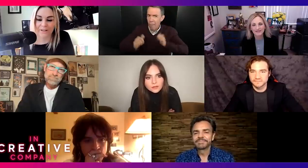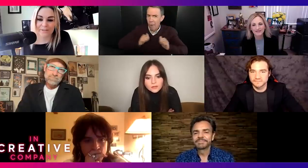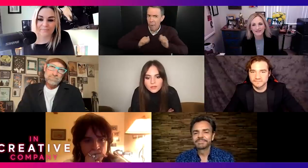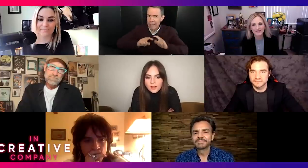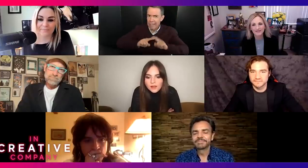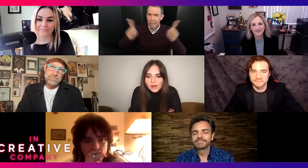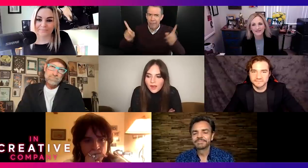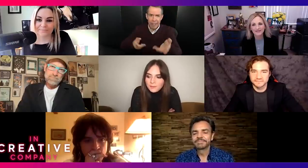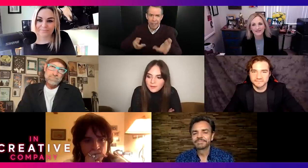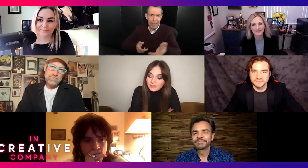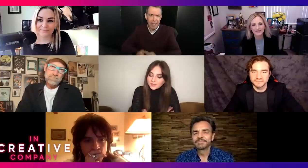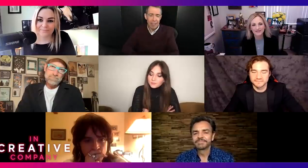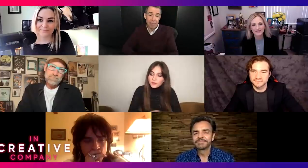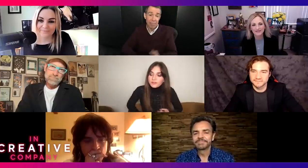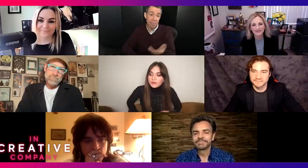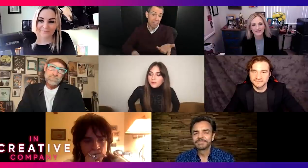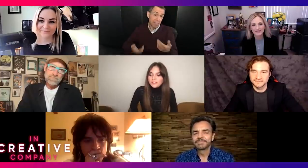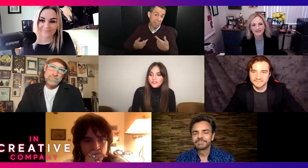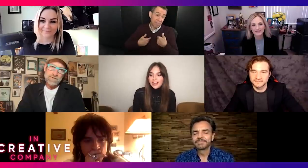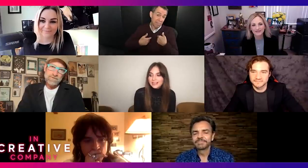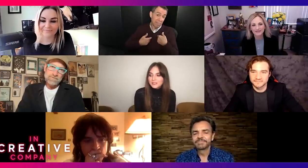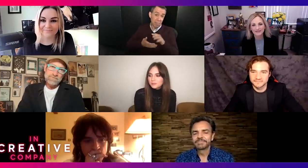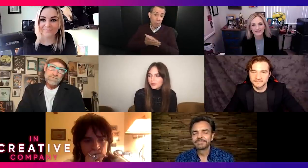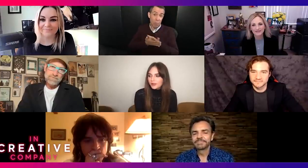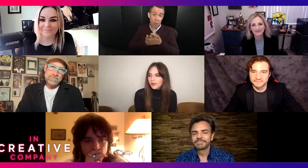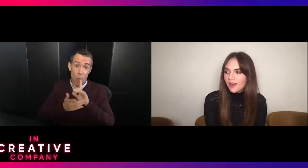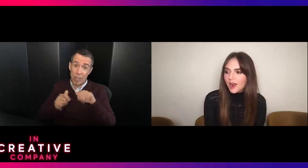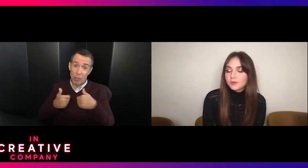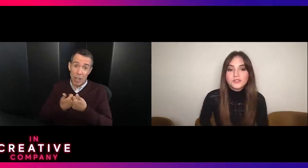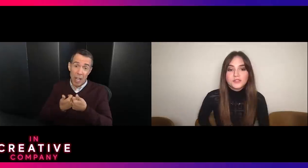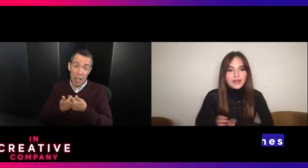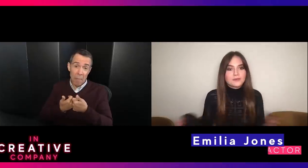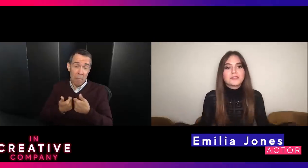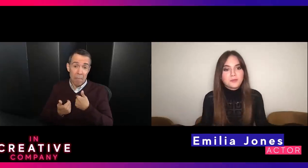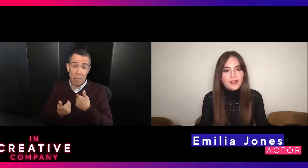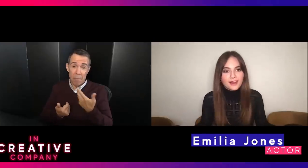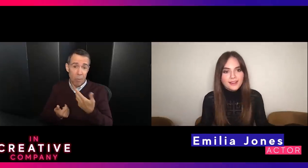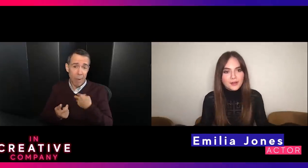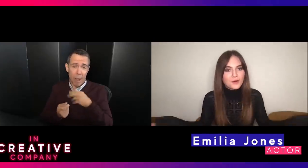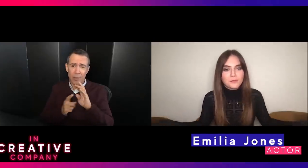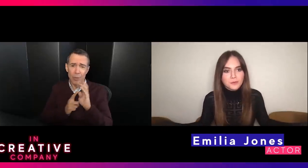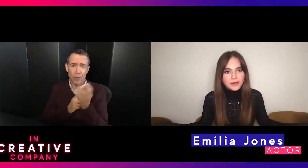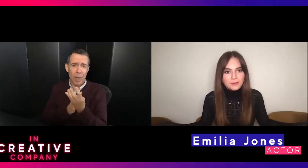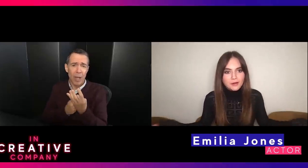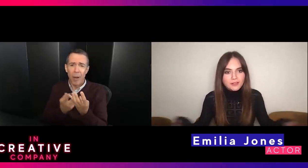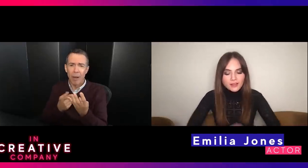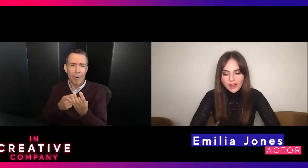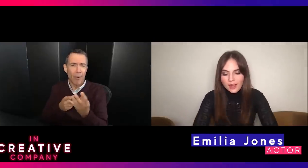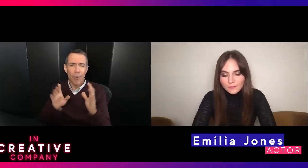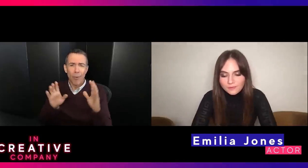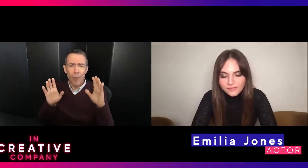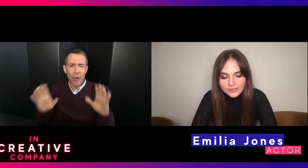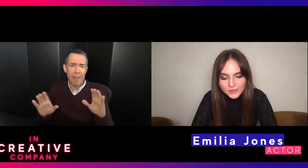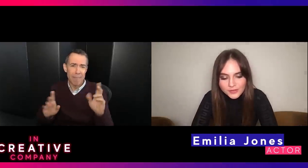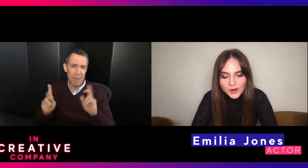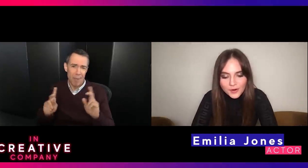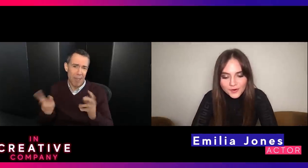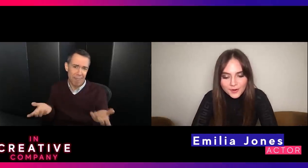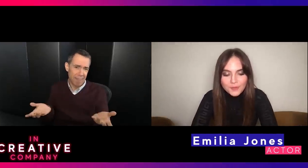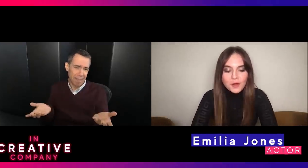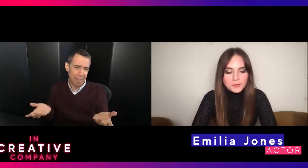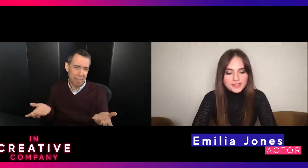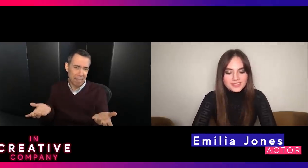film? I mean, this movie was a challenge, but I was surrounded by incredible people.